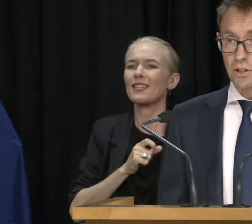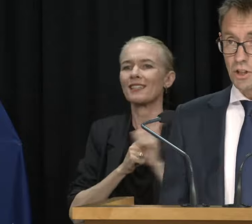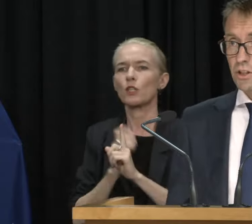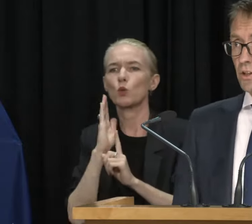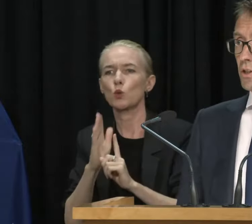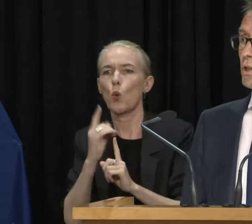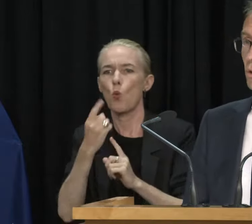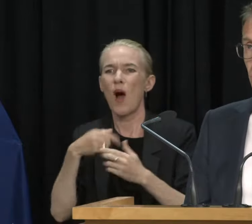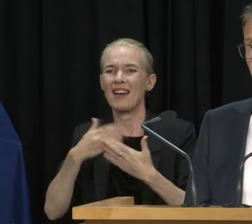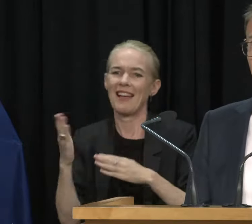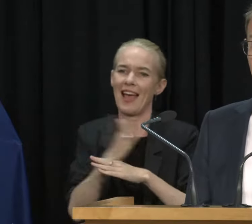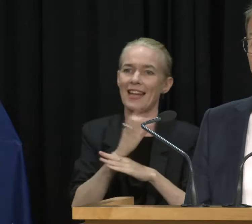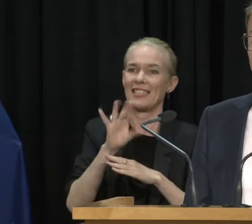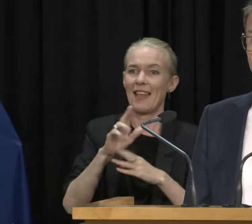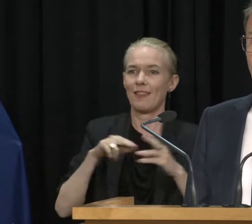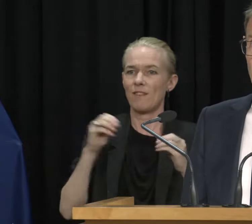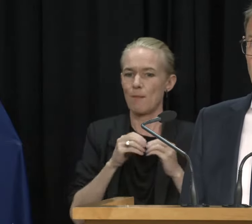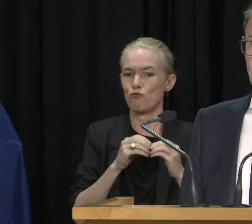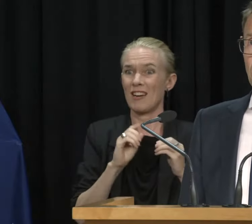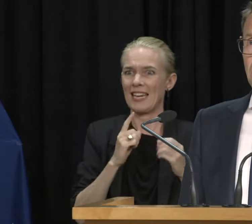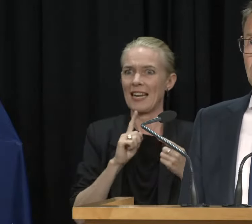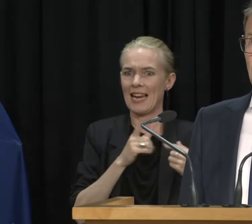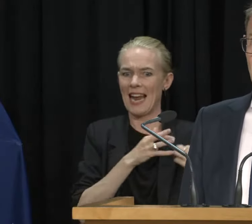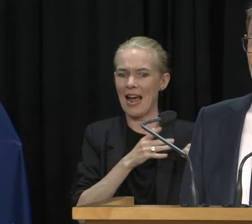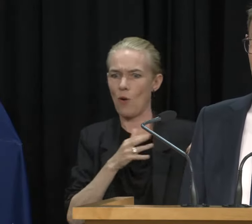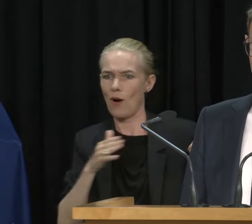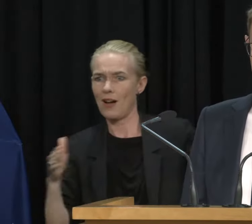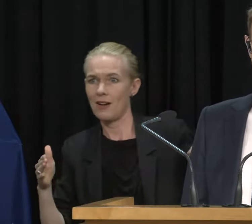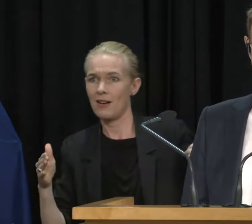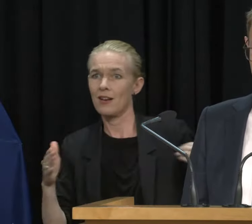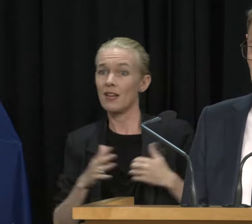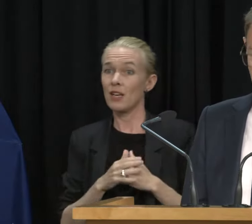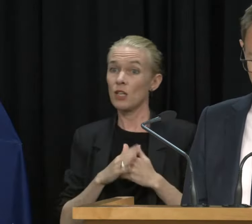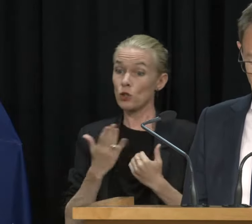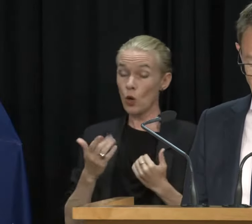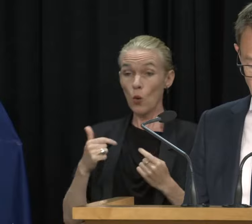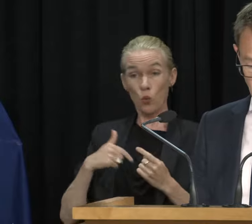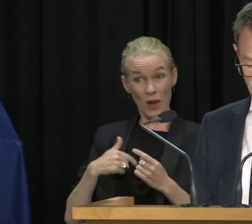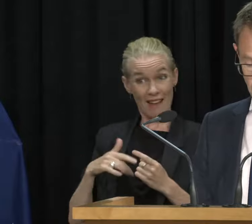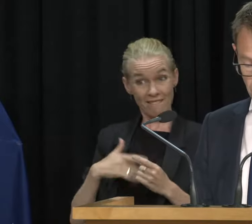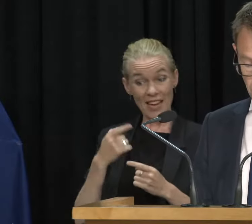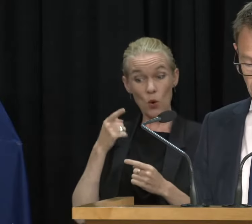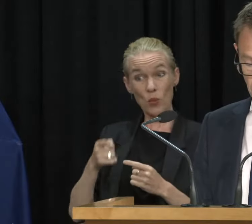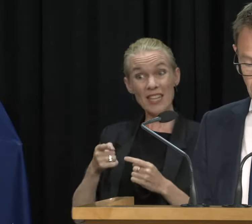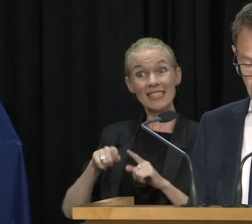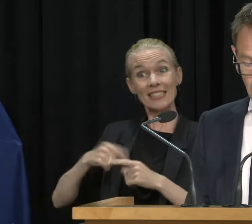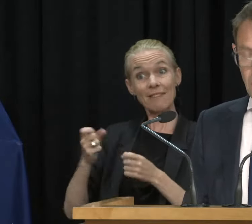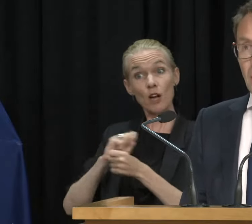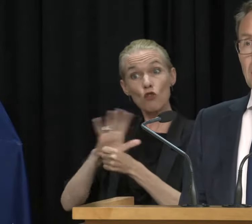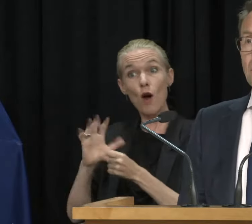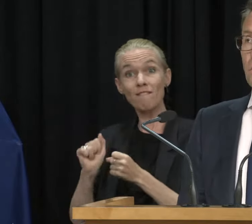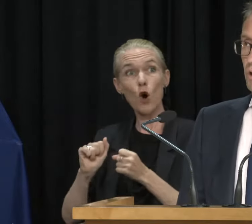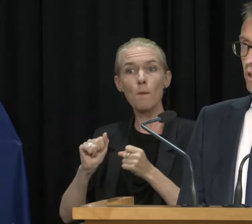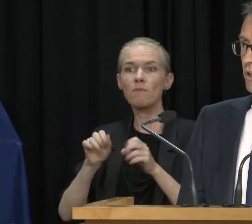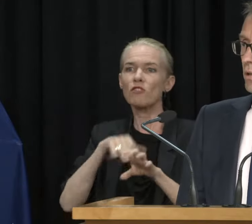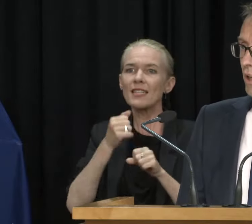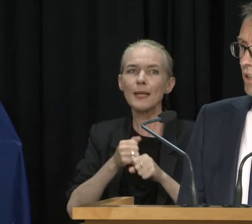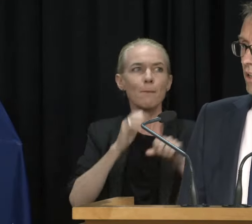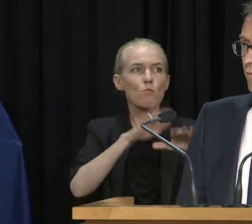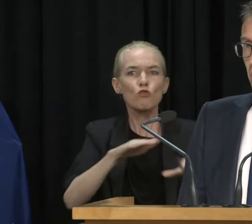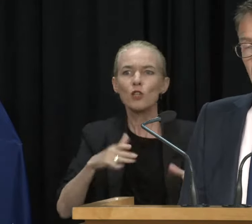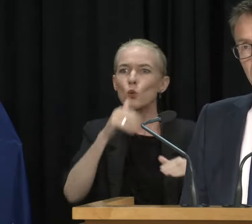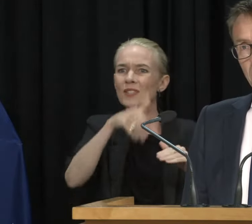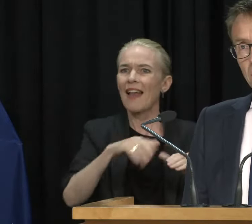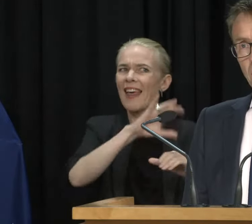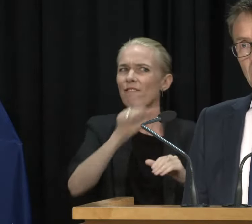nothing to suggest this is a new strain, but of course we will be able to confirm that from the whole genome sequencing. And of course this new